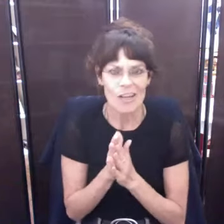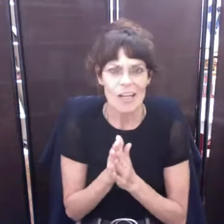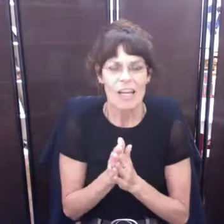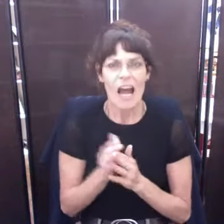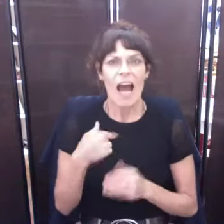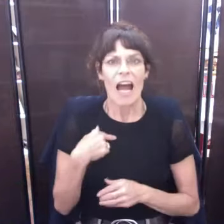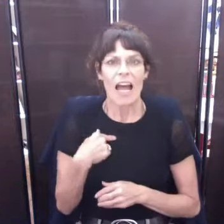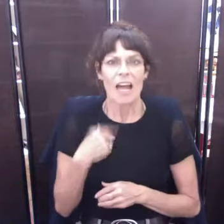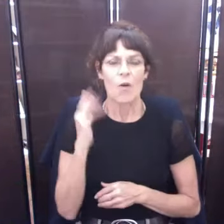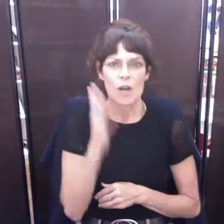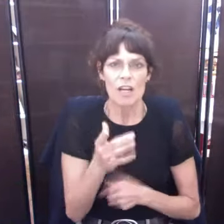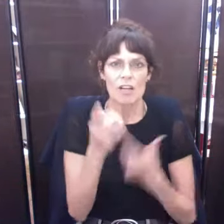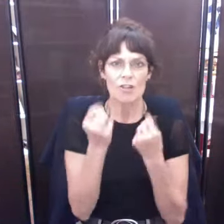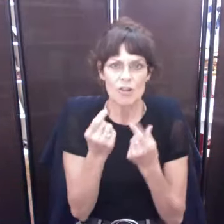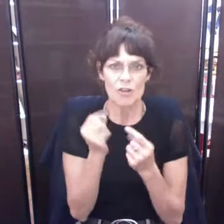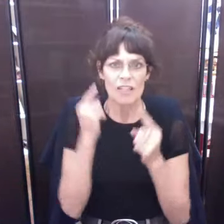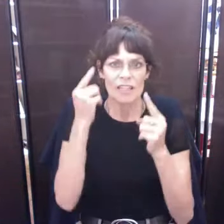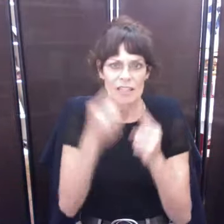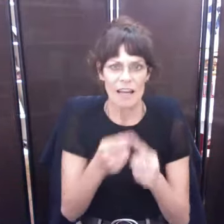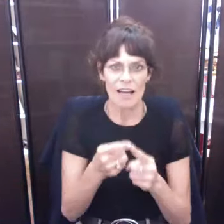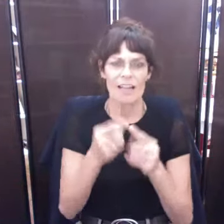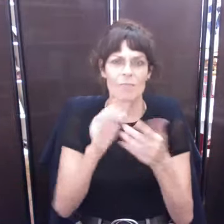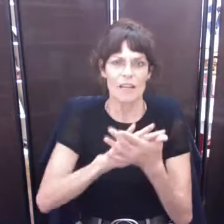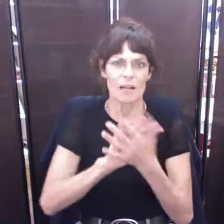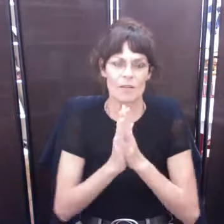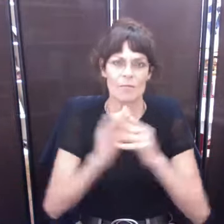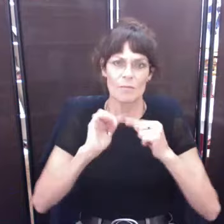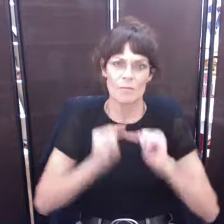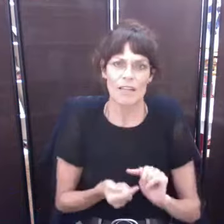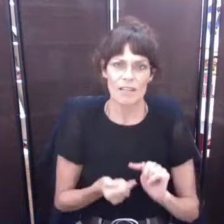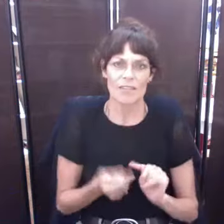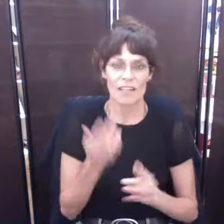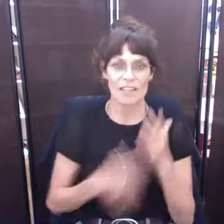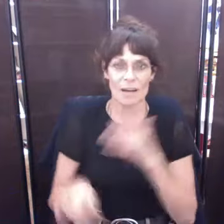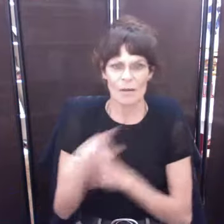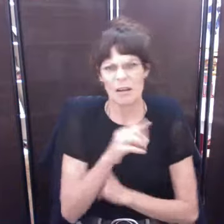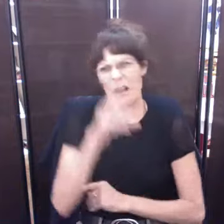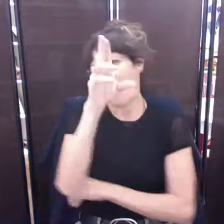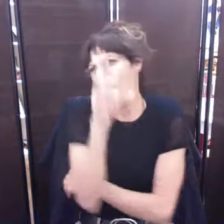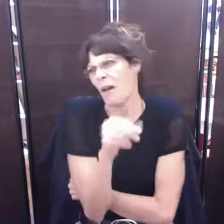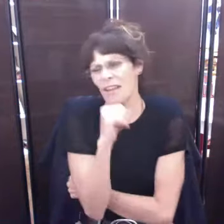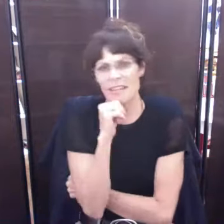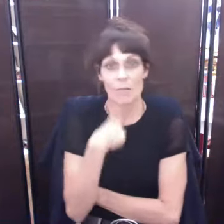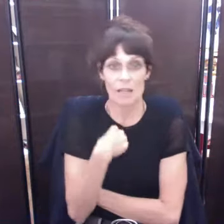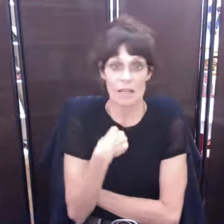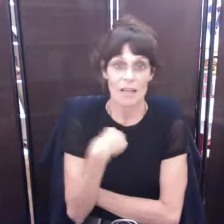will do things until it causes pain. And some of you are like, no, that isn't me. Let me give you a fine example of that